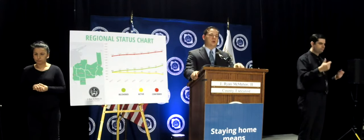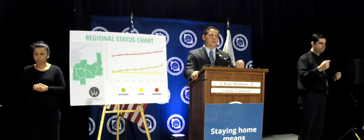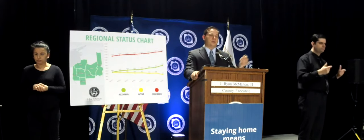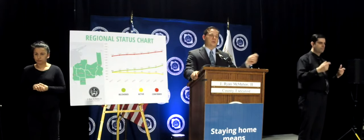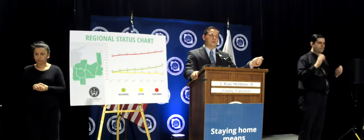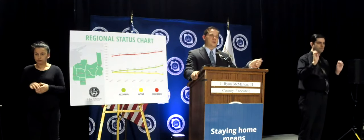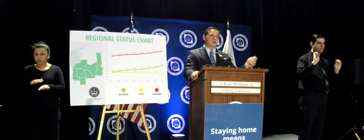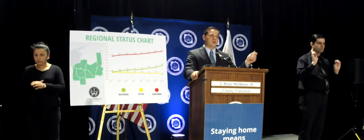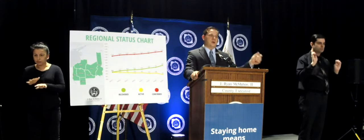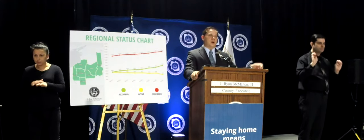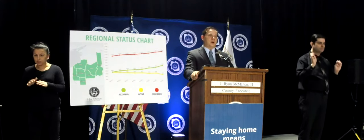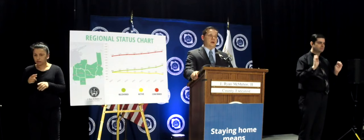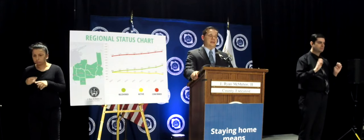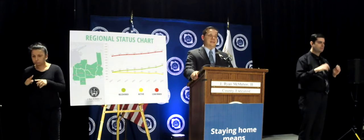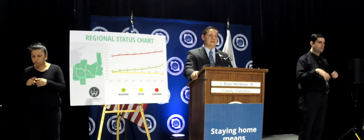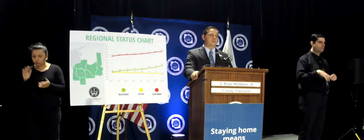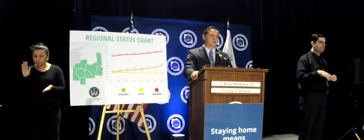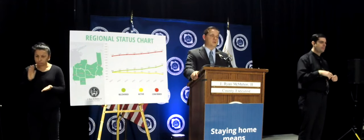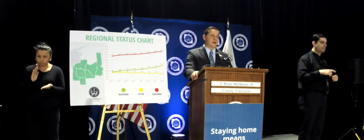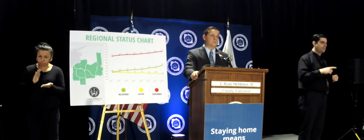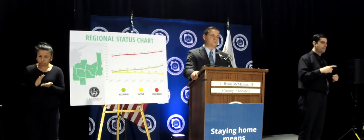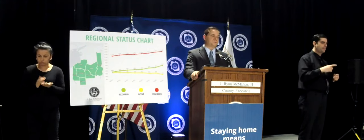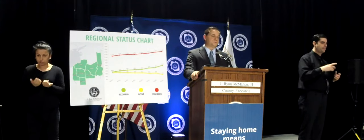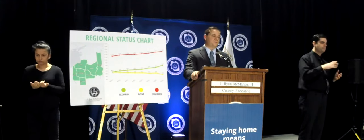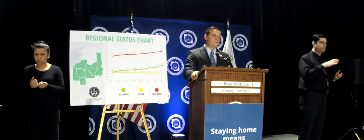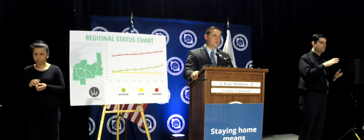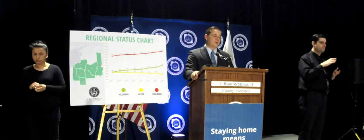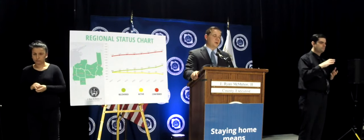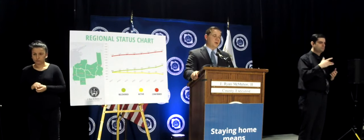that you normally use 8 to 10%.